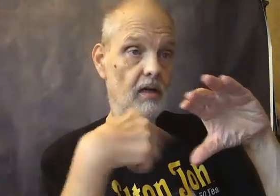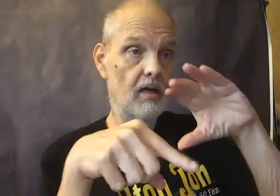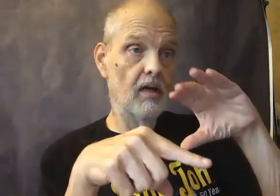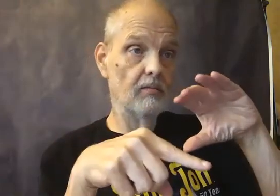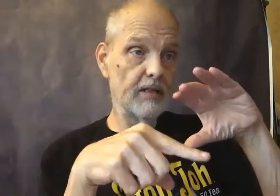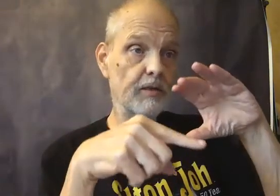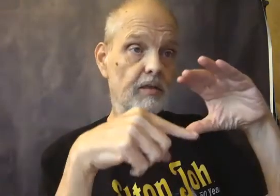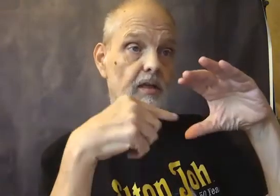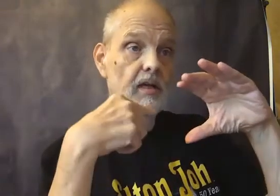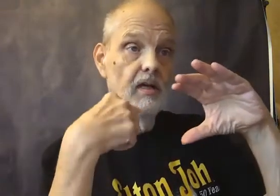last week.